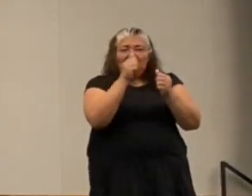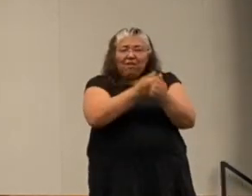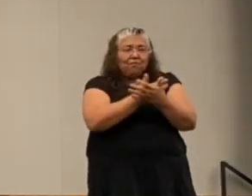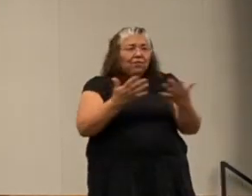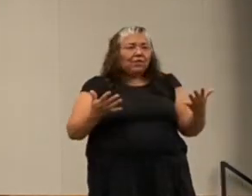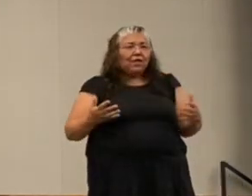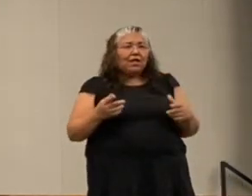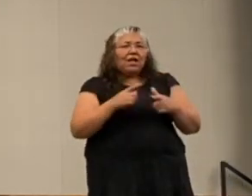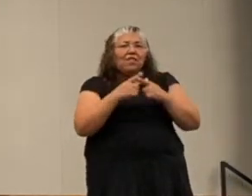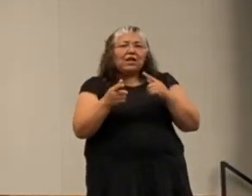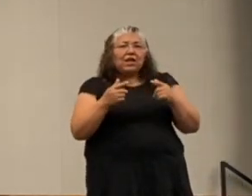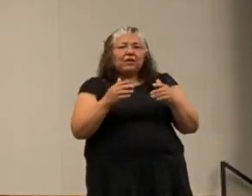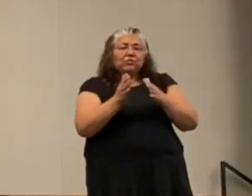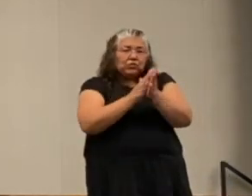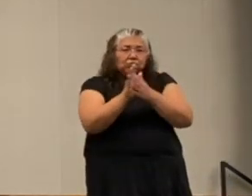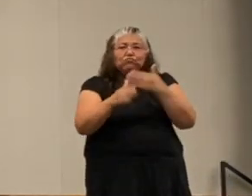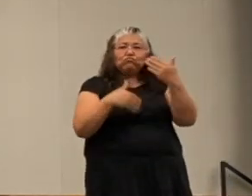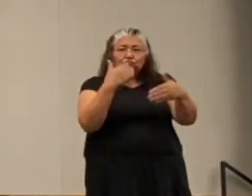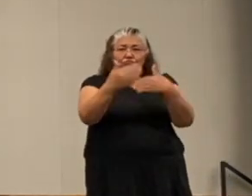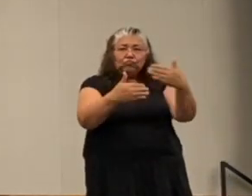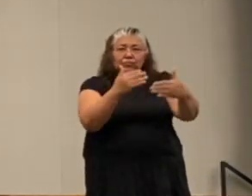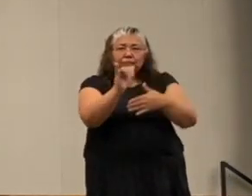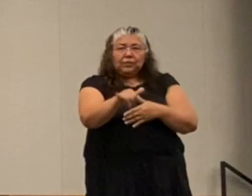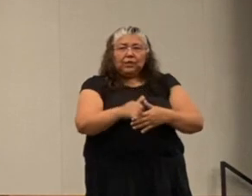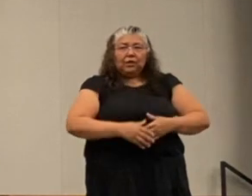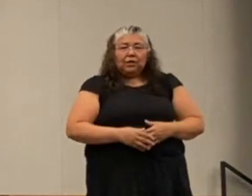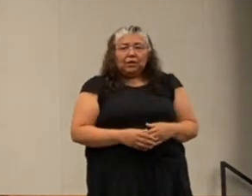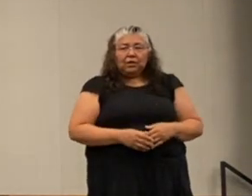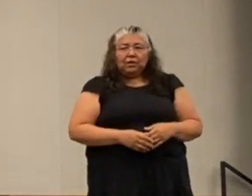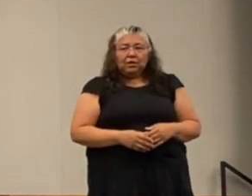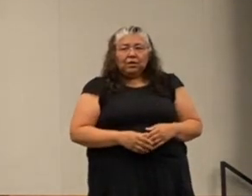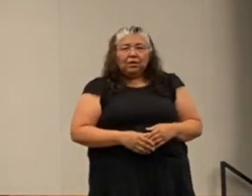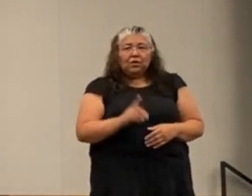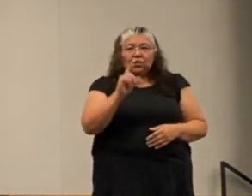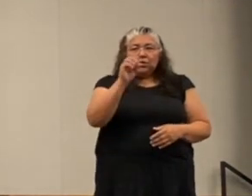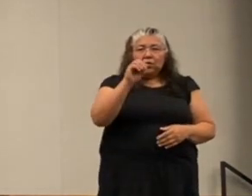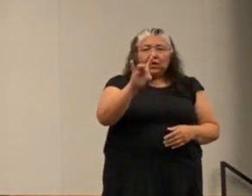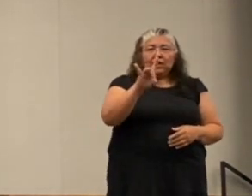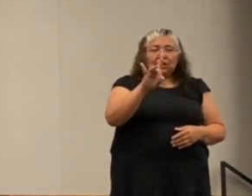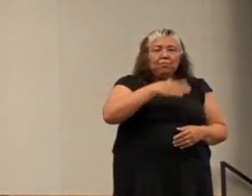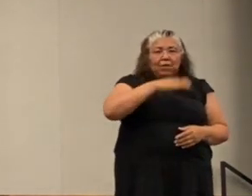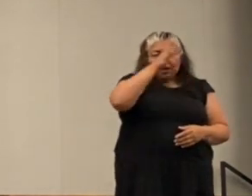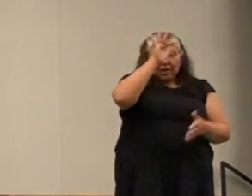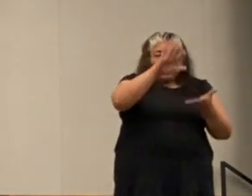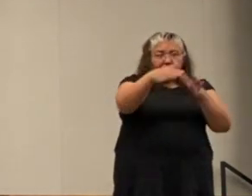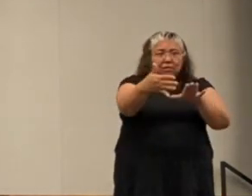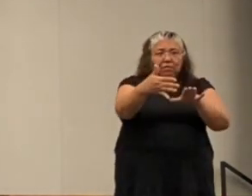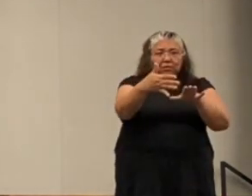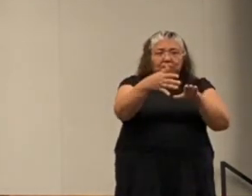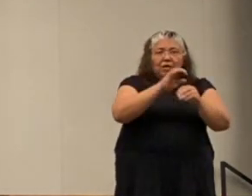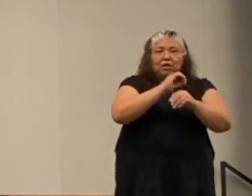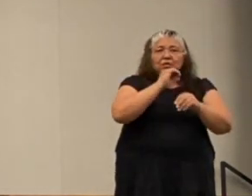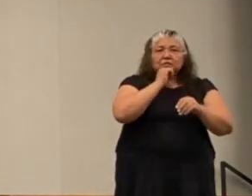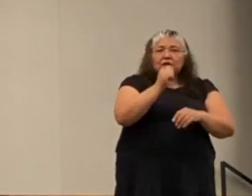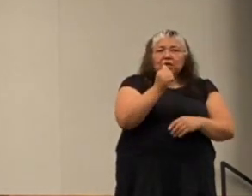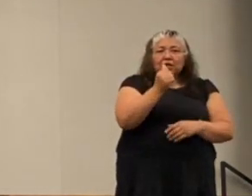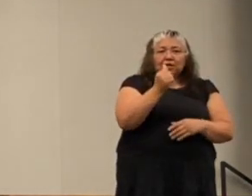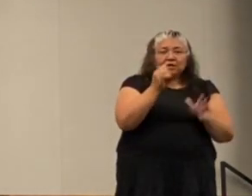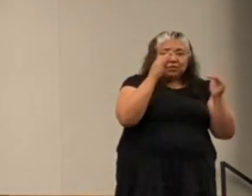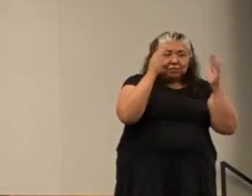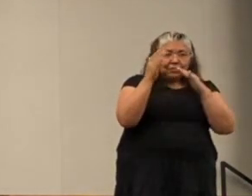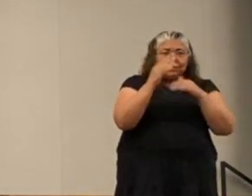everything, and then I would just move on it. And then in 2008, my dad passed away unexpectedly, right? He was